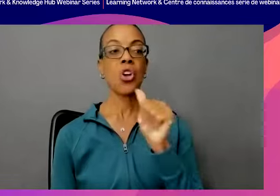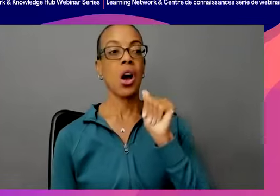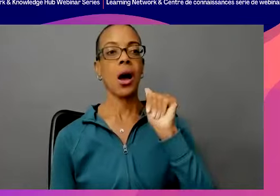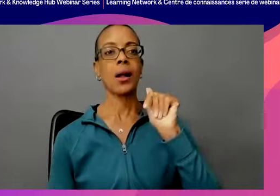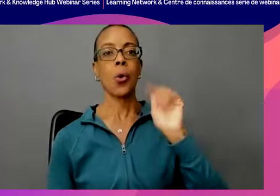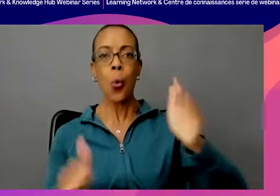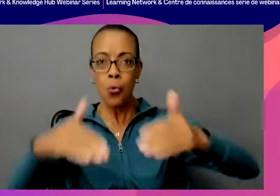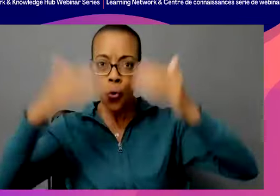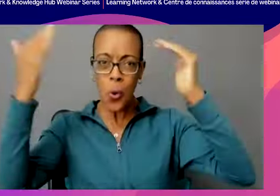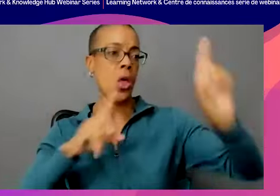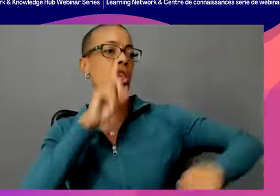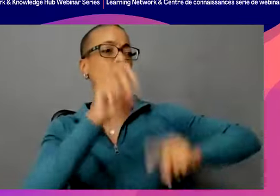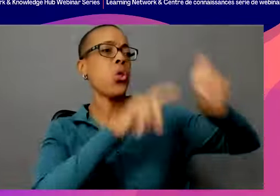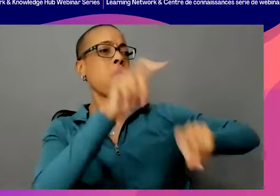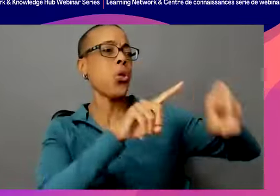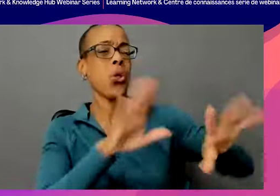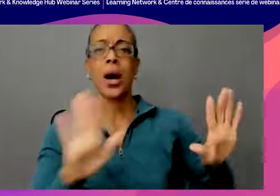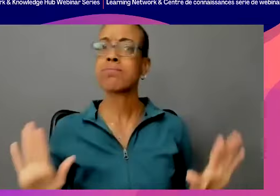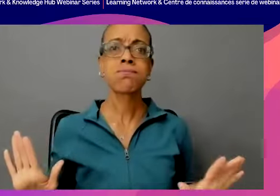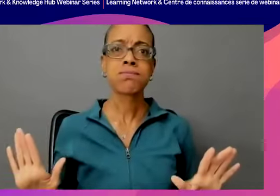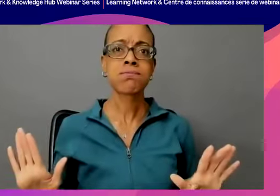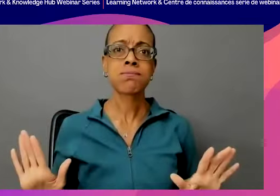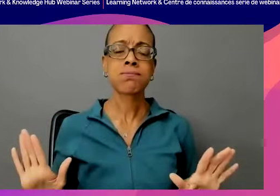many questions, just be there.